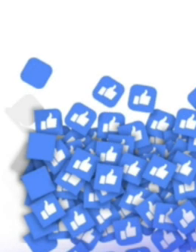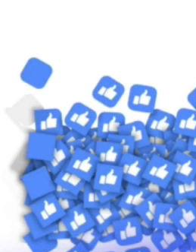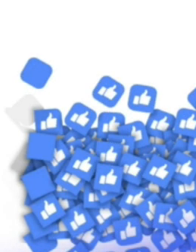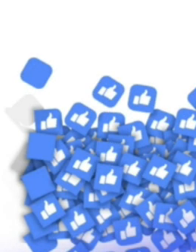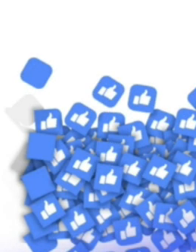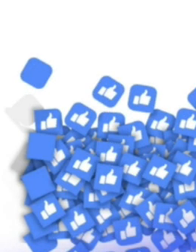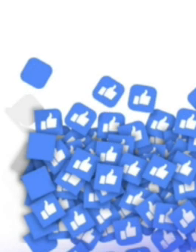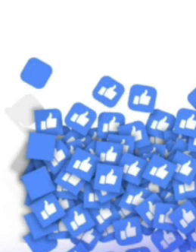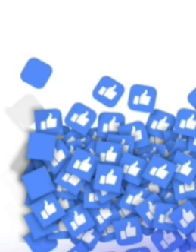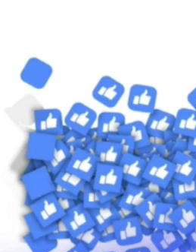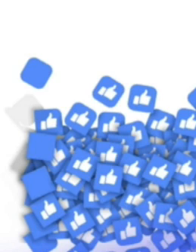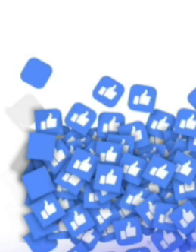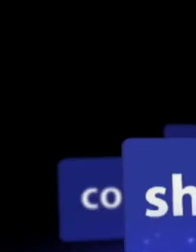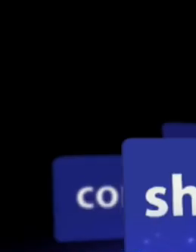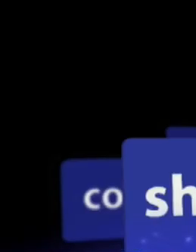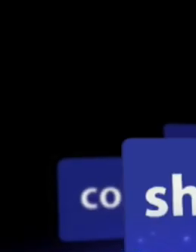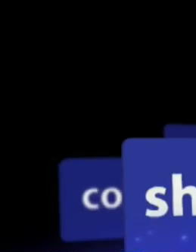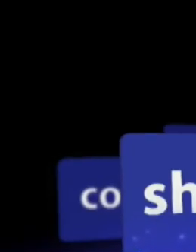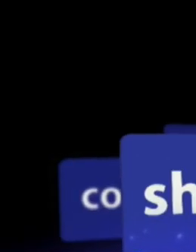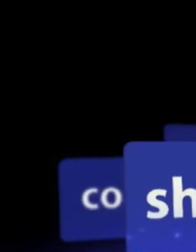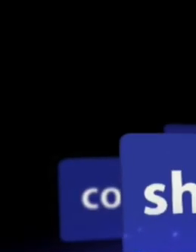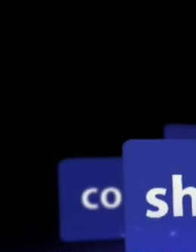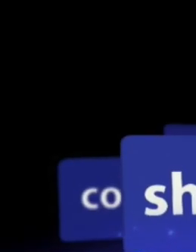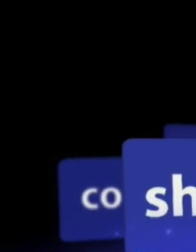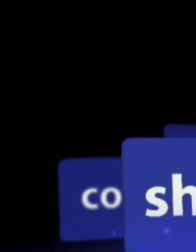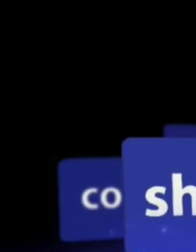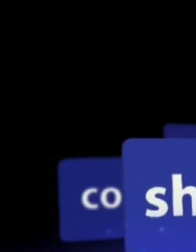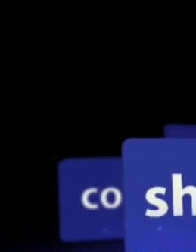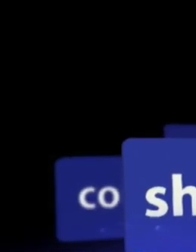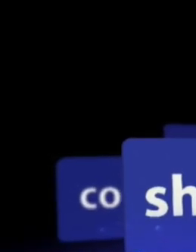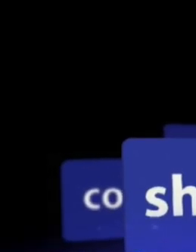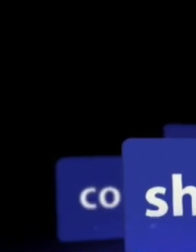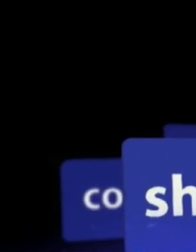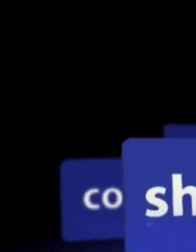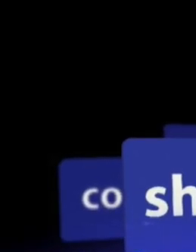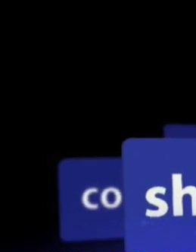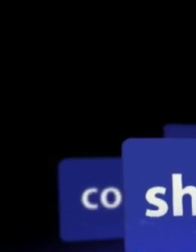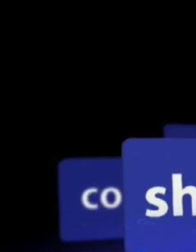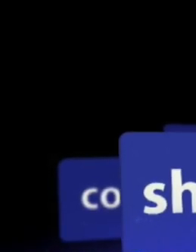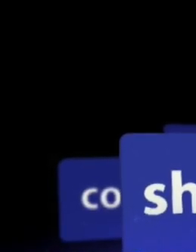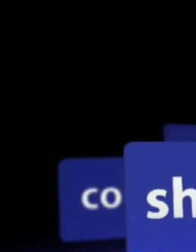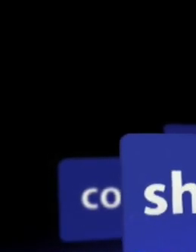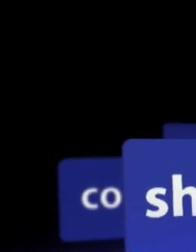to our channel. And while you're at it, please leave us a comment. Thank you for watching.